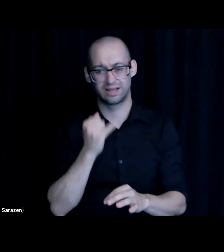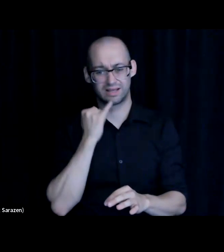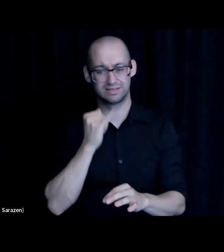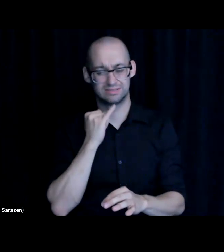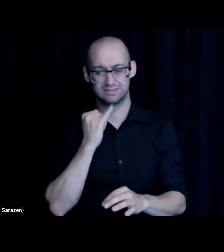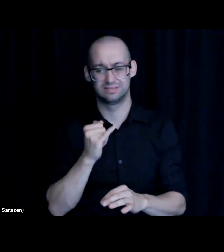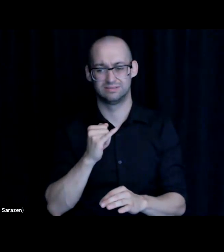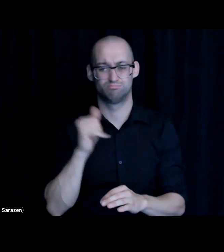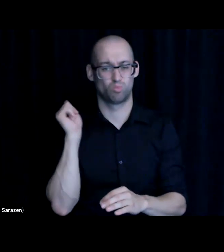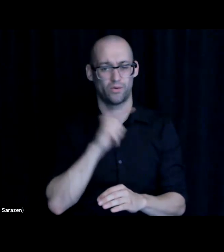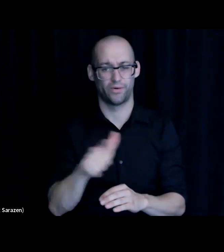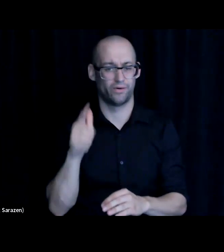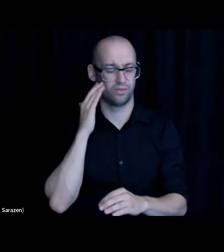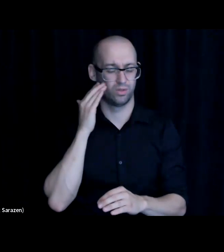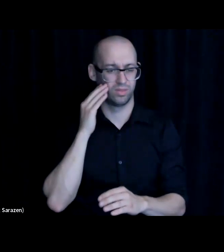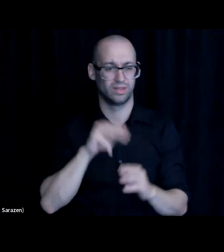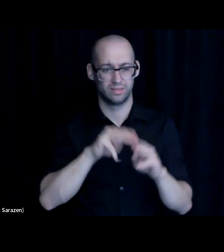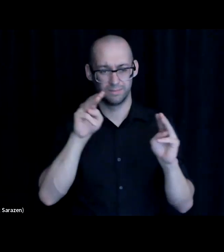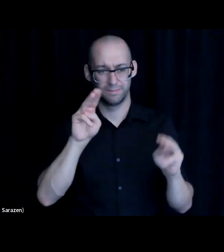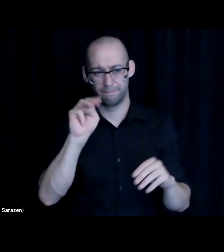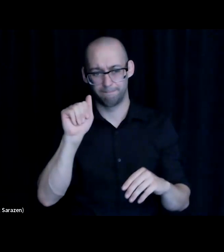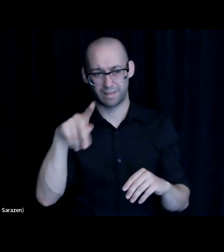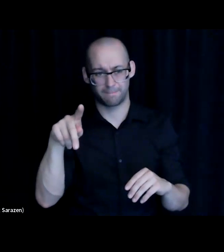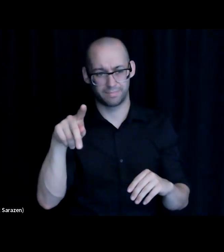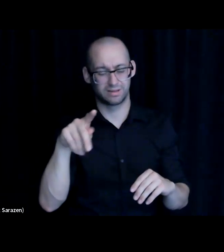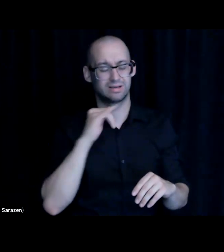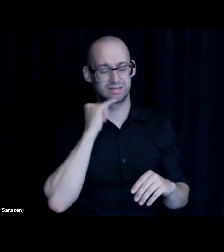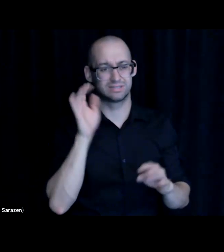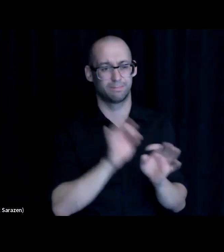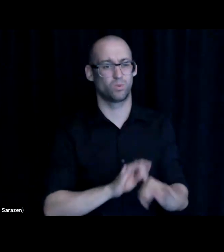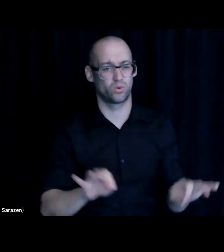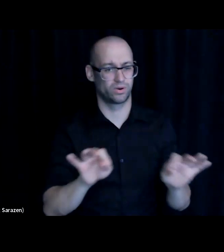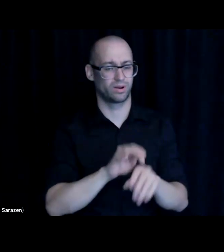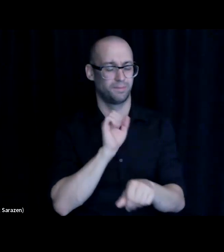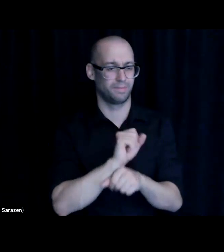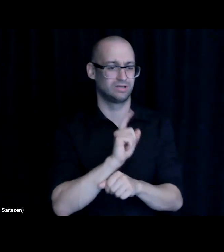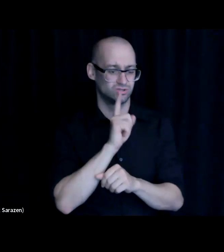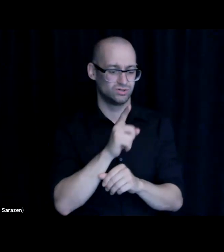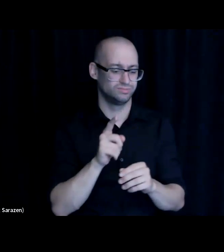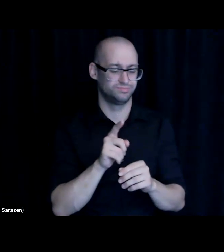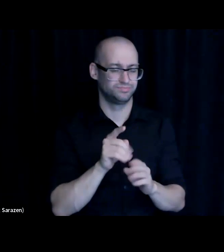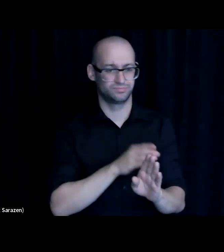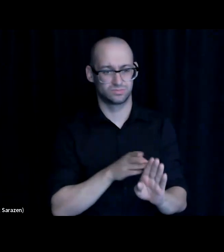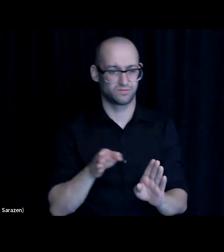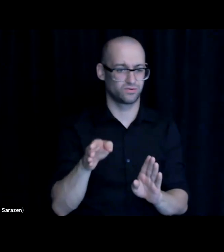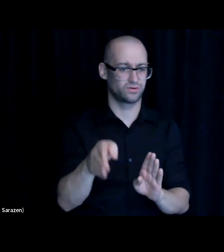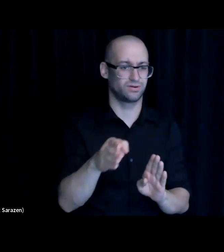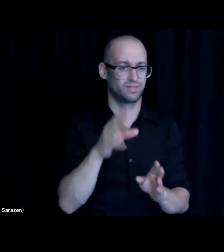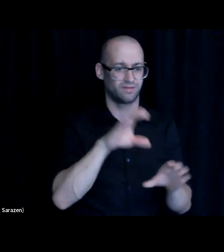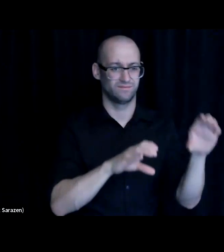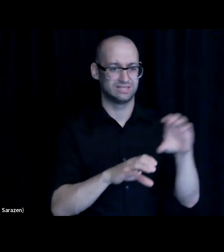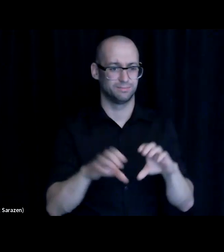think we all know that mapping is so critical to making sure we divert investments into the right places. And I